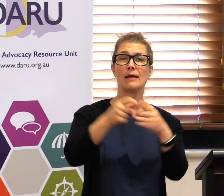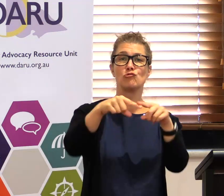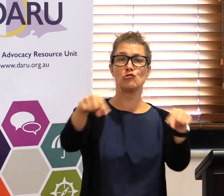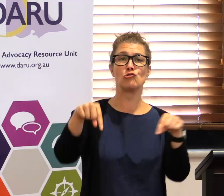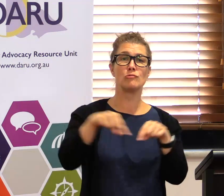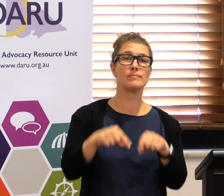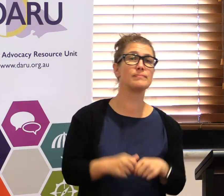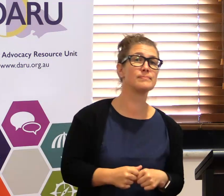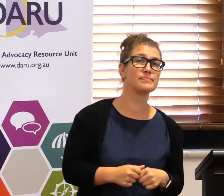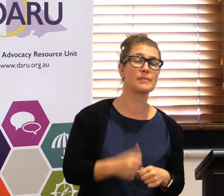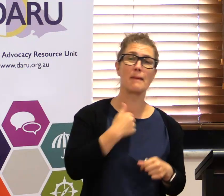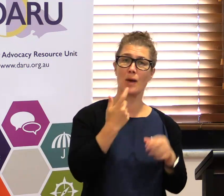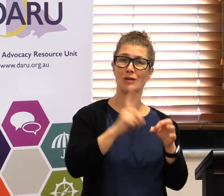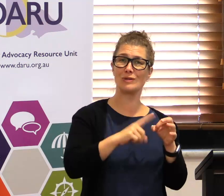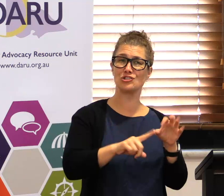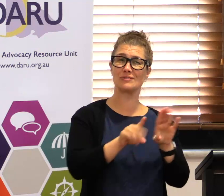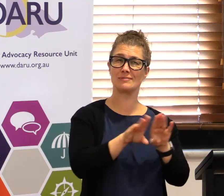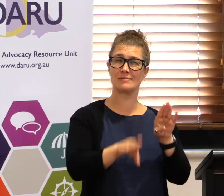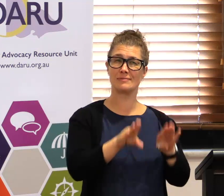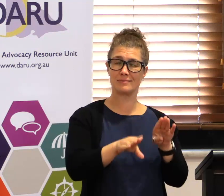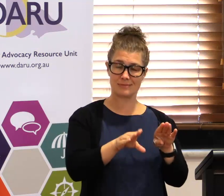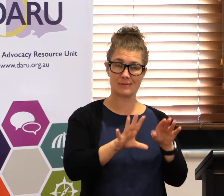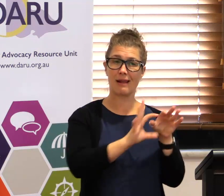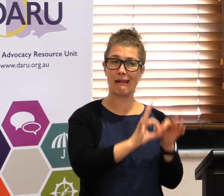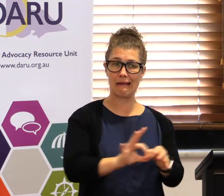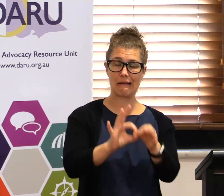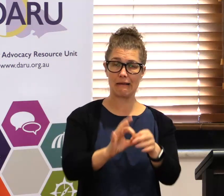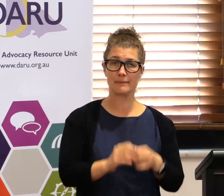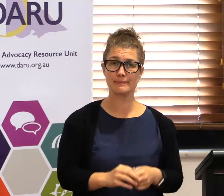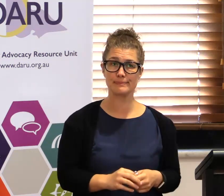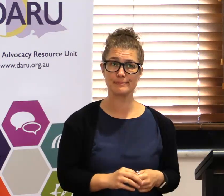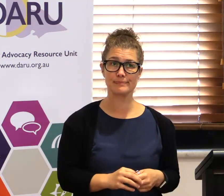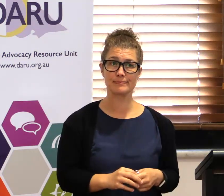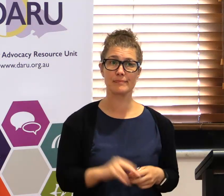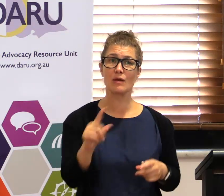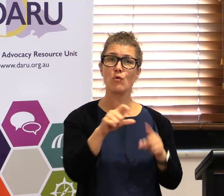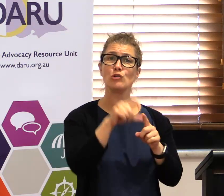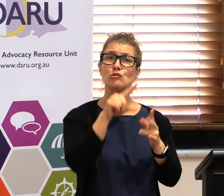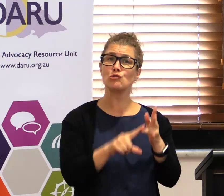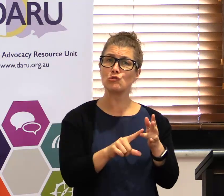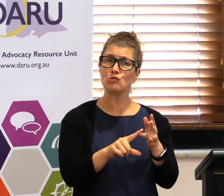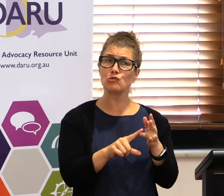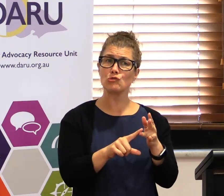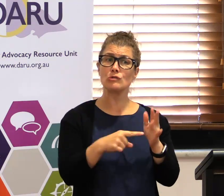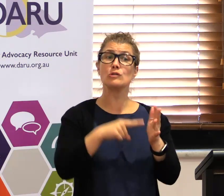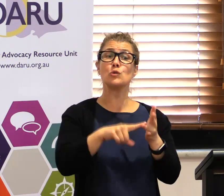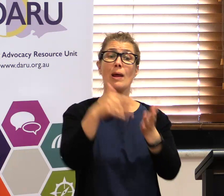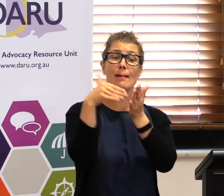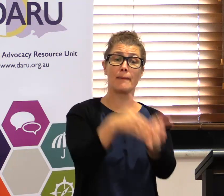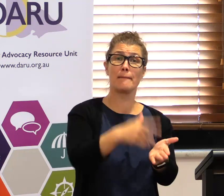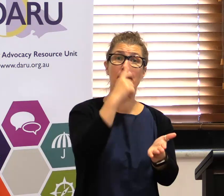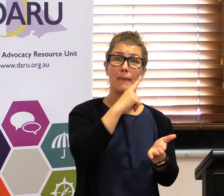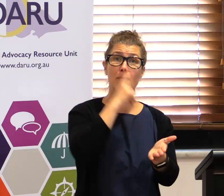Hi, my question follows on from that directly. What do you actually do to help people walk that balance